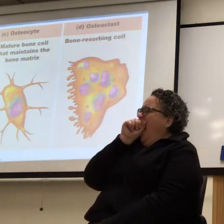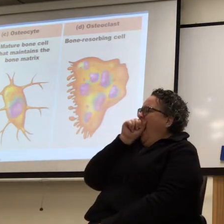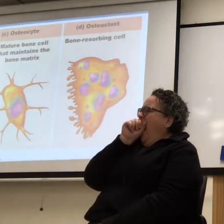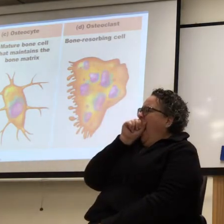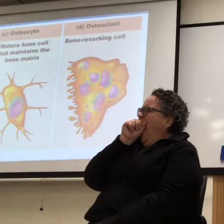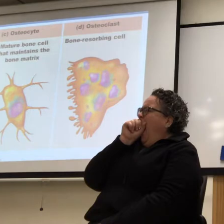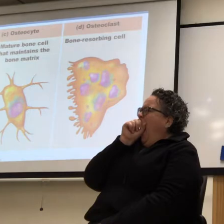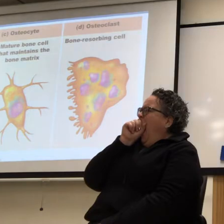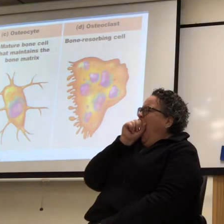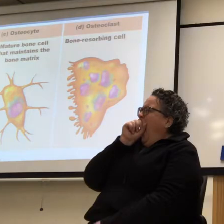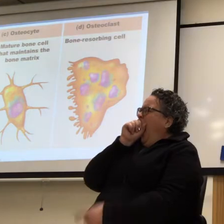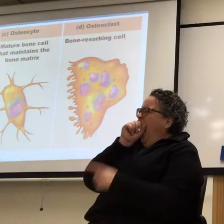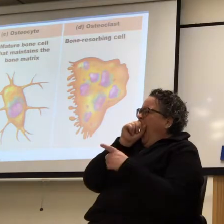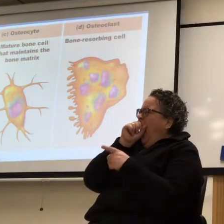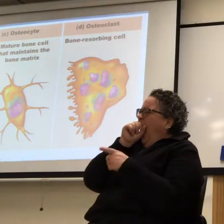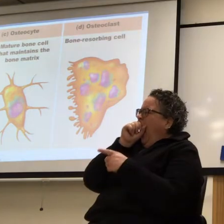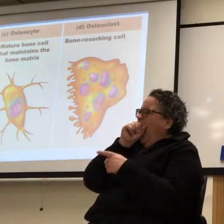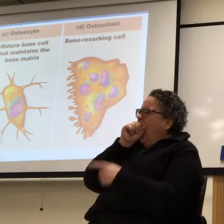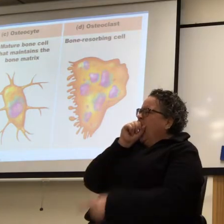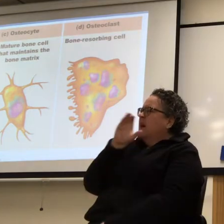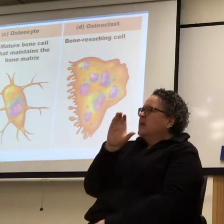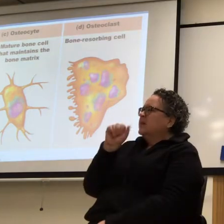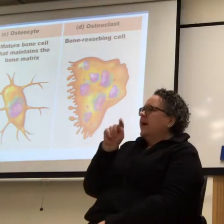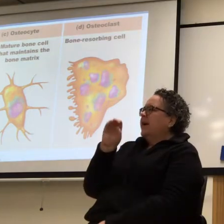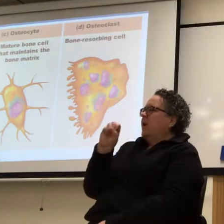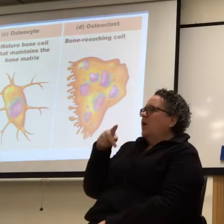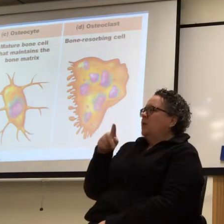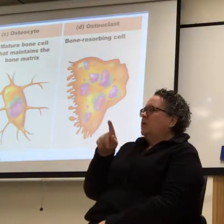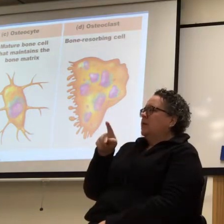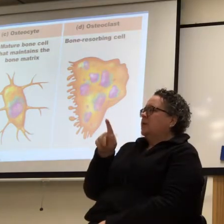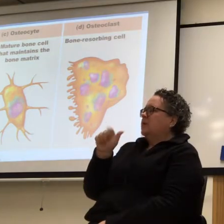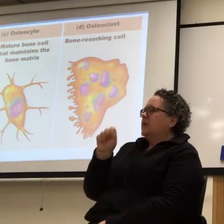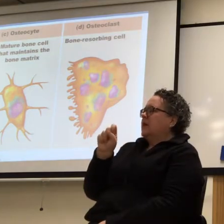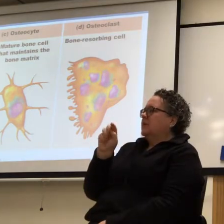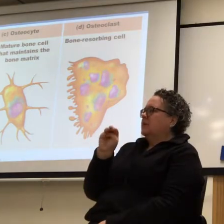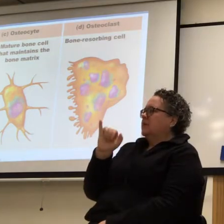These little cytoplasmic extensions are called the canaliculi.